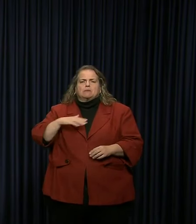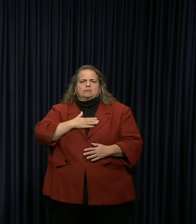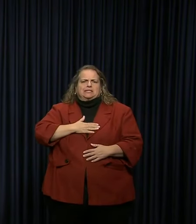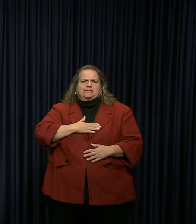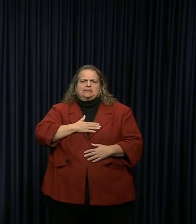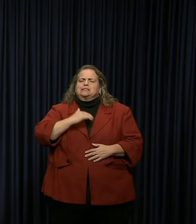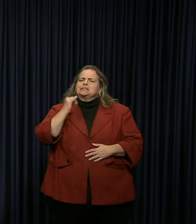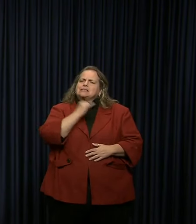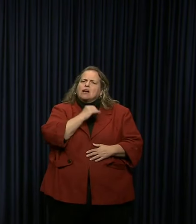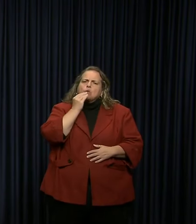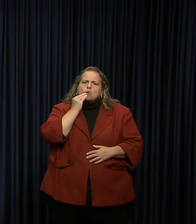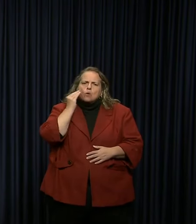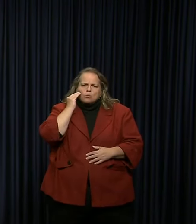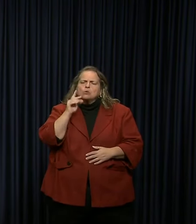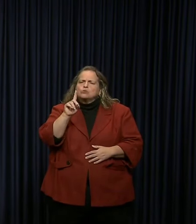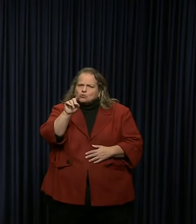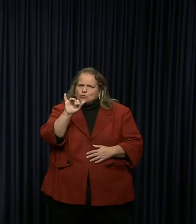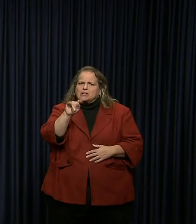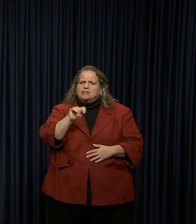it.